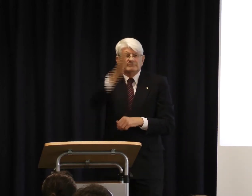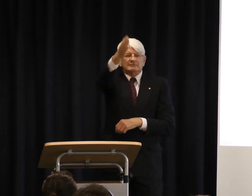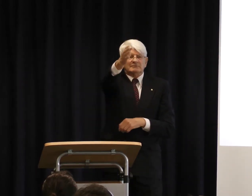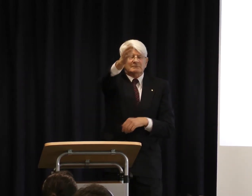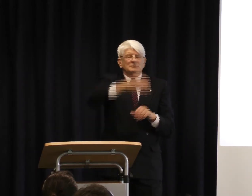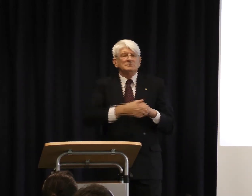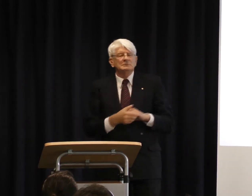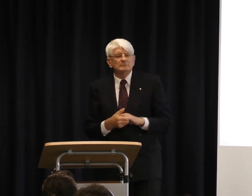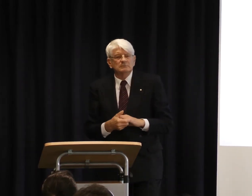see.